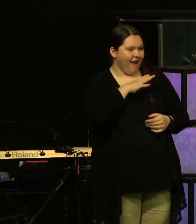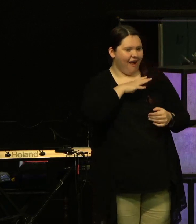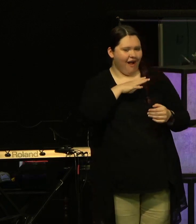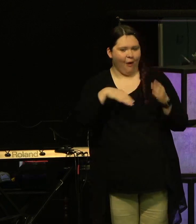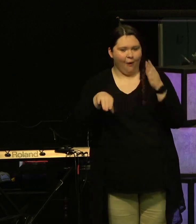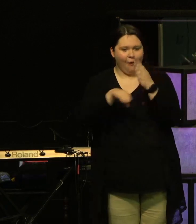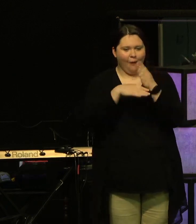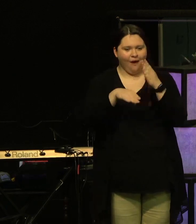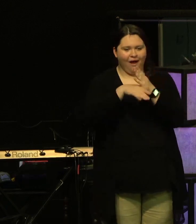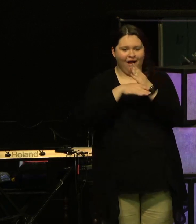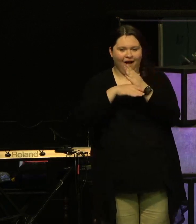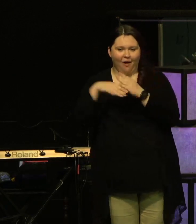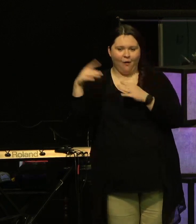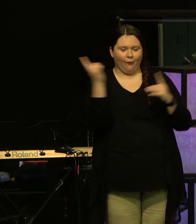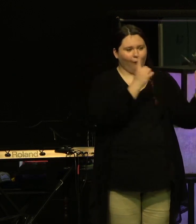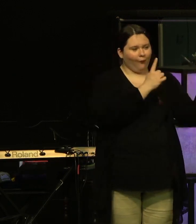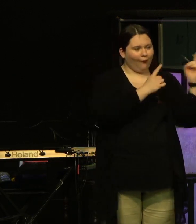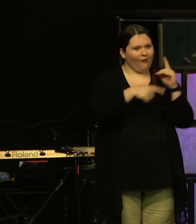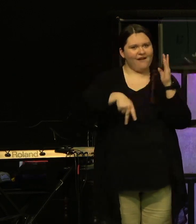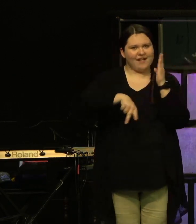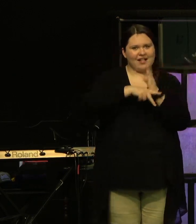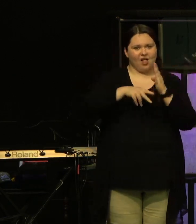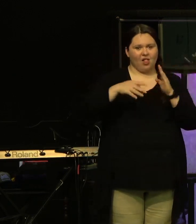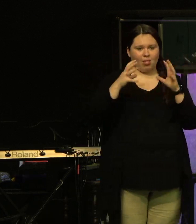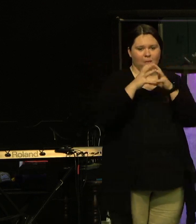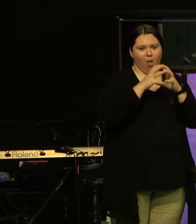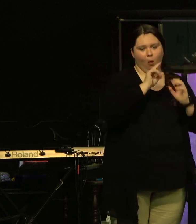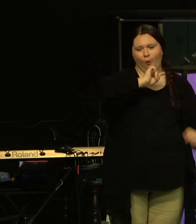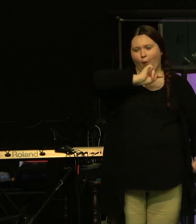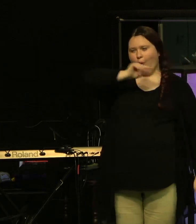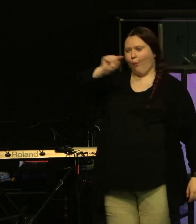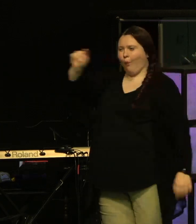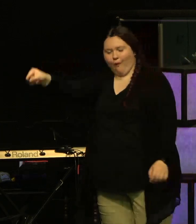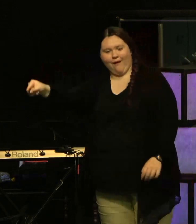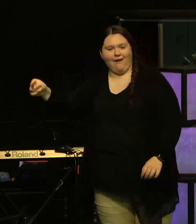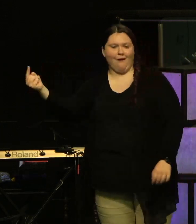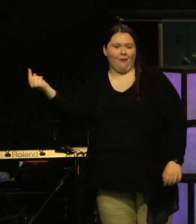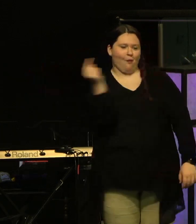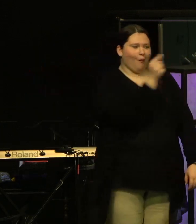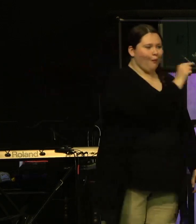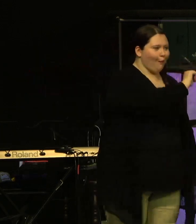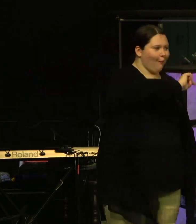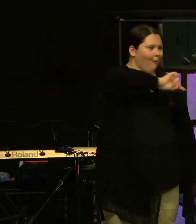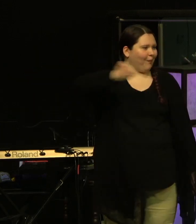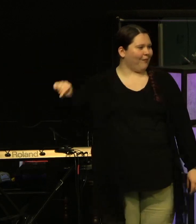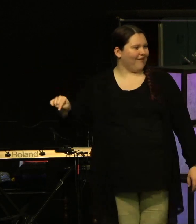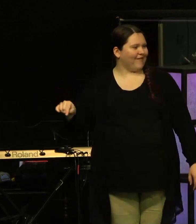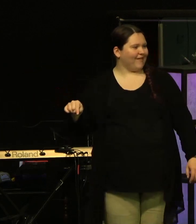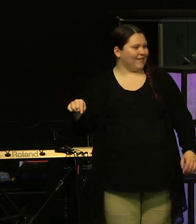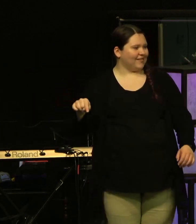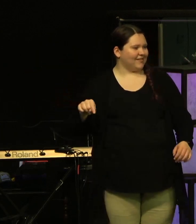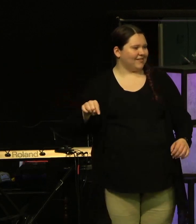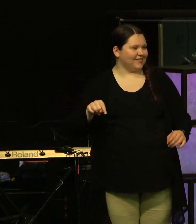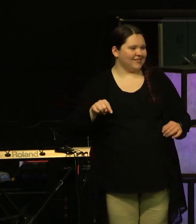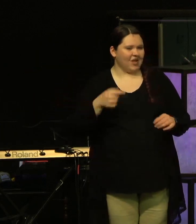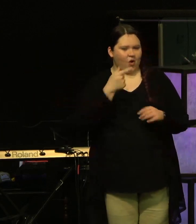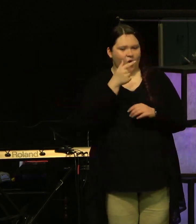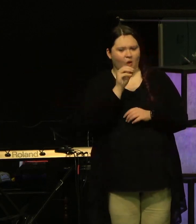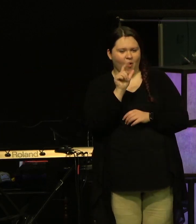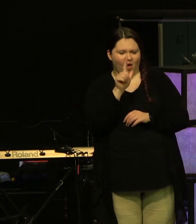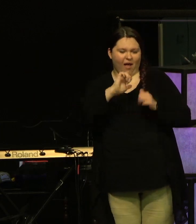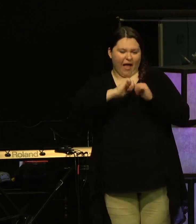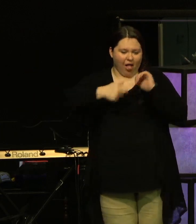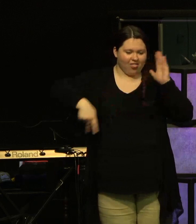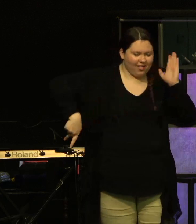that ball. Some of them could kick it almost the length of the field and coming in, scoring goals, how they would kick